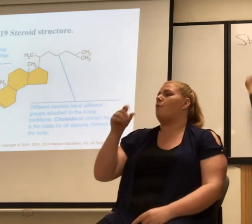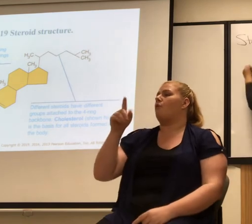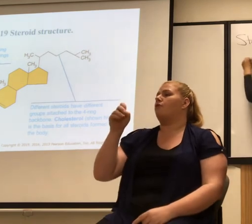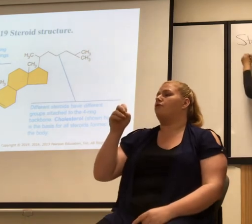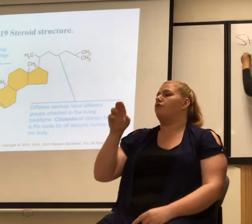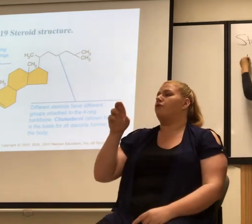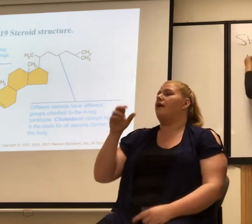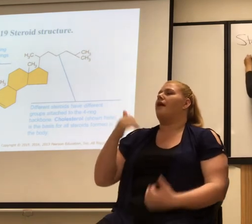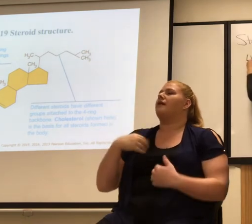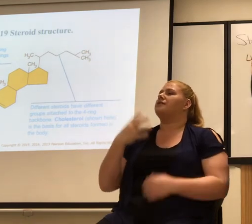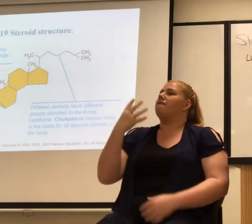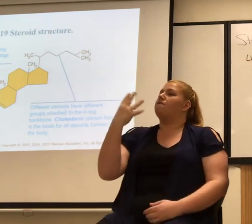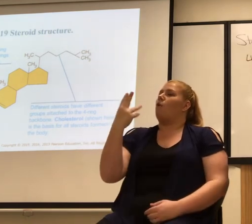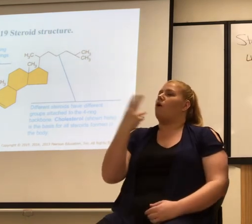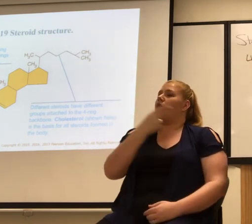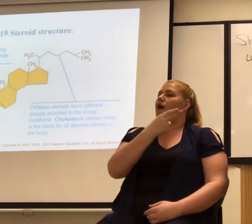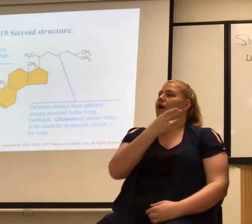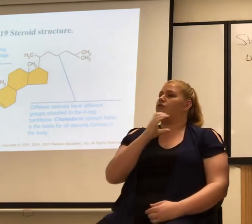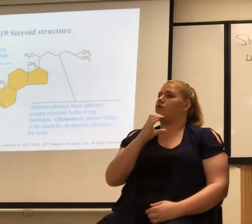hydrocarbon rings.